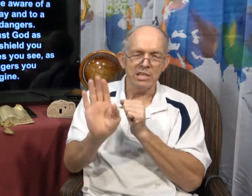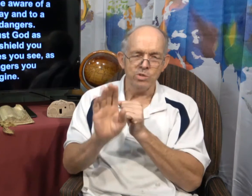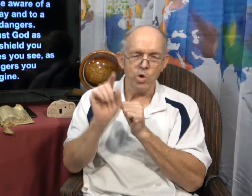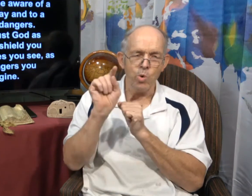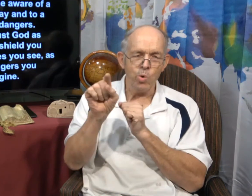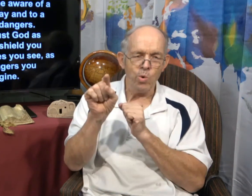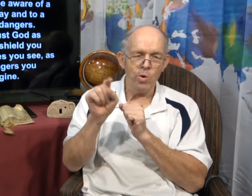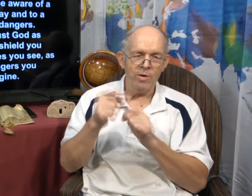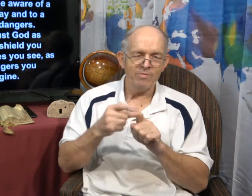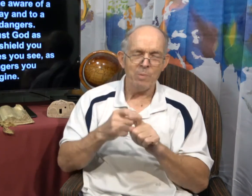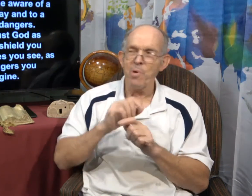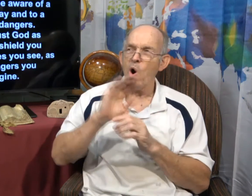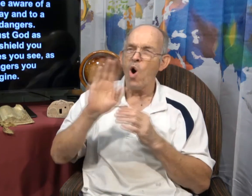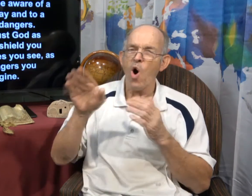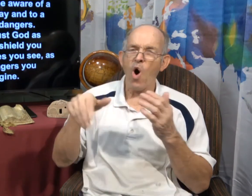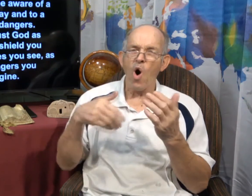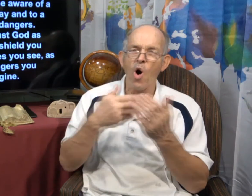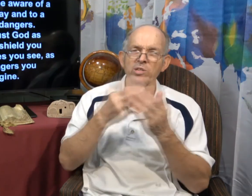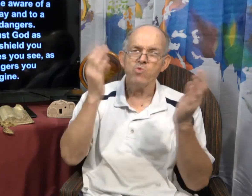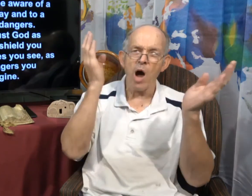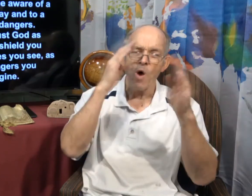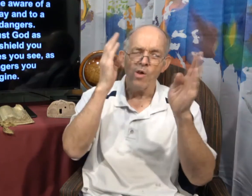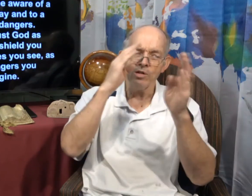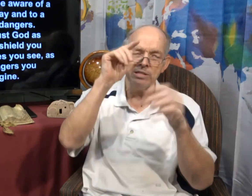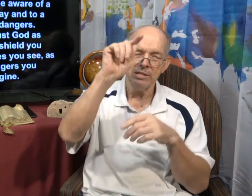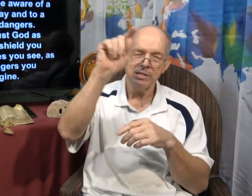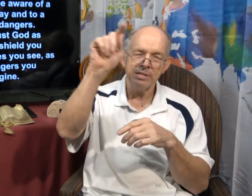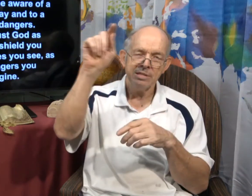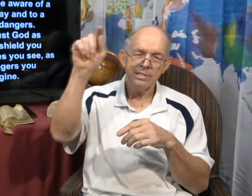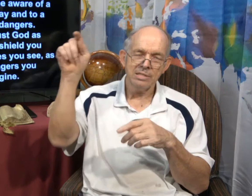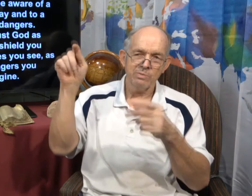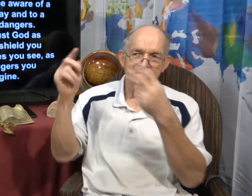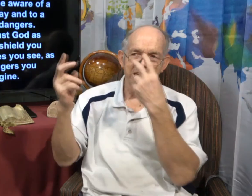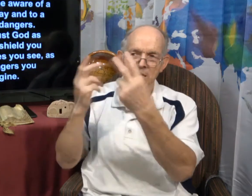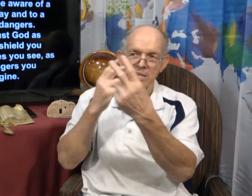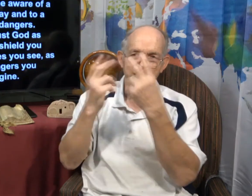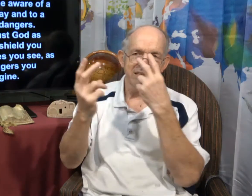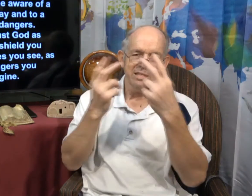you from all trouble. You see,